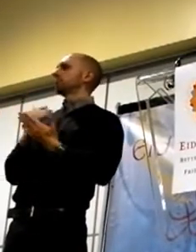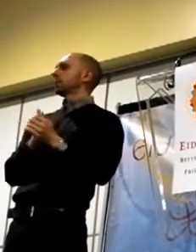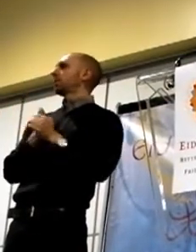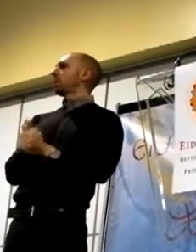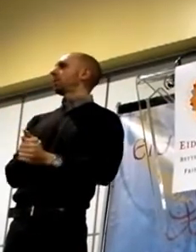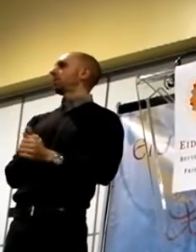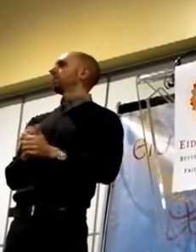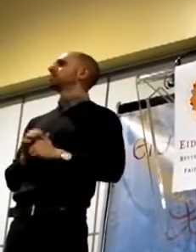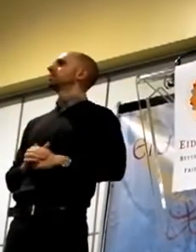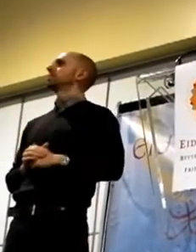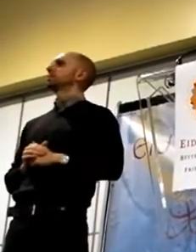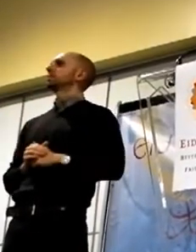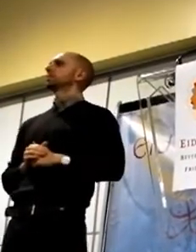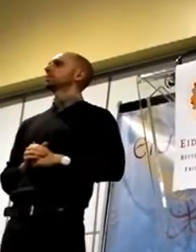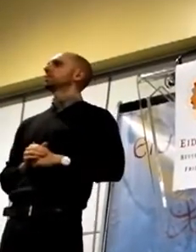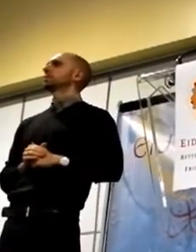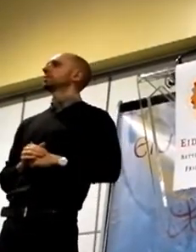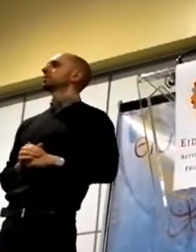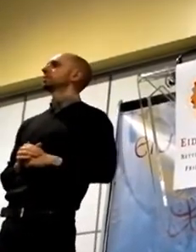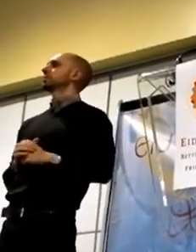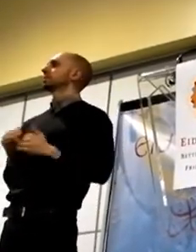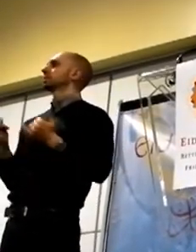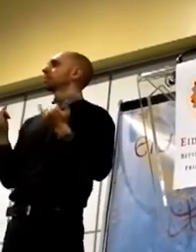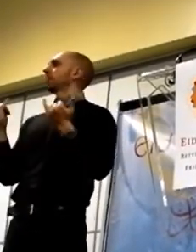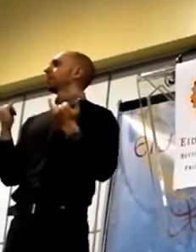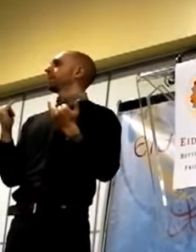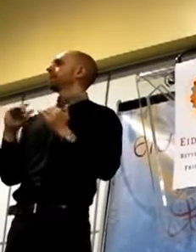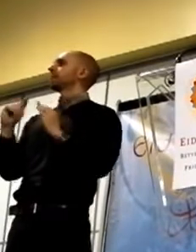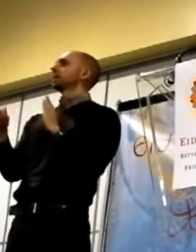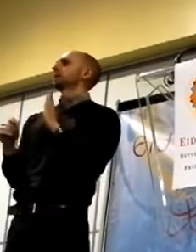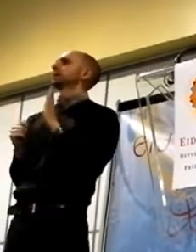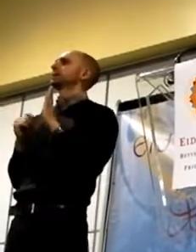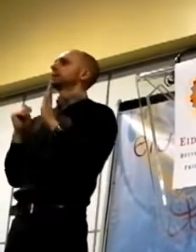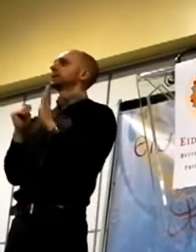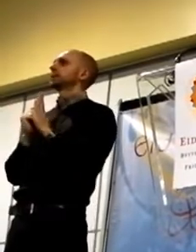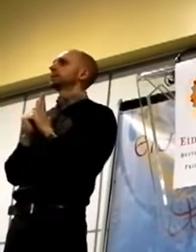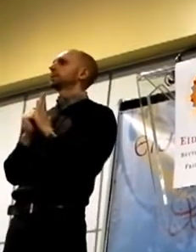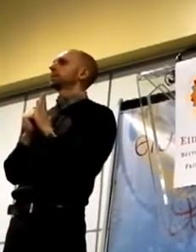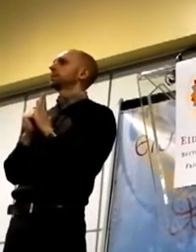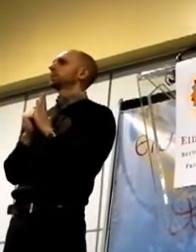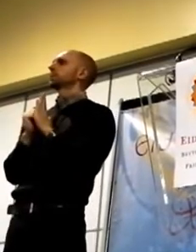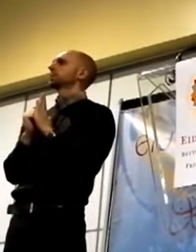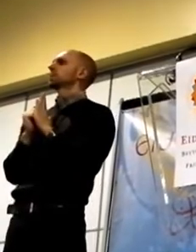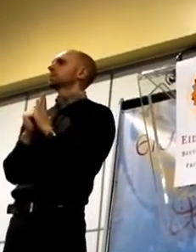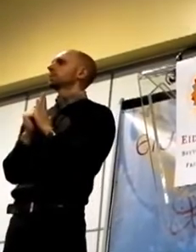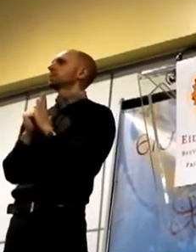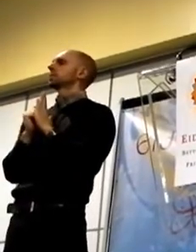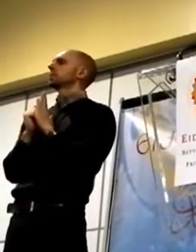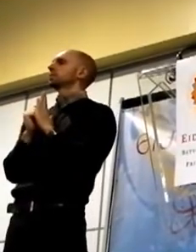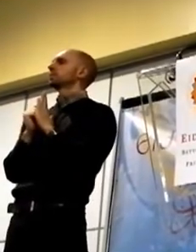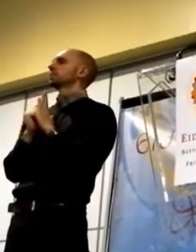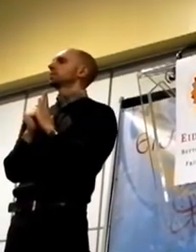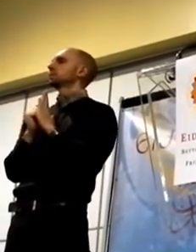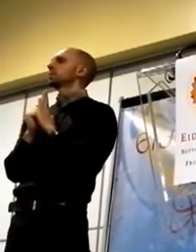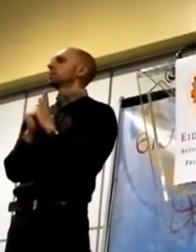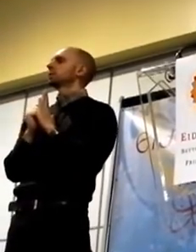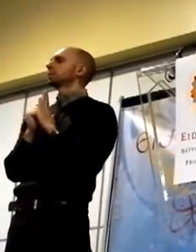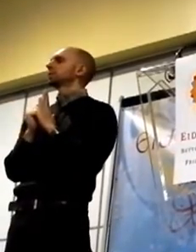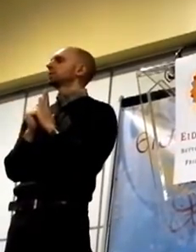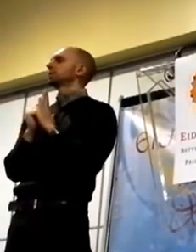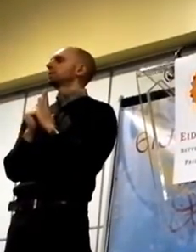Allah subhanahu wa ta'ala in this day, and when the Prophet sallallahu alayhi wa sallam had his